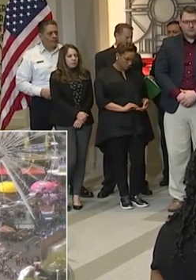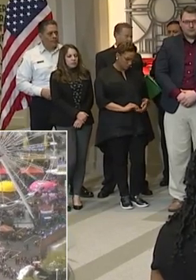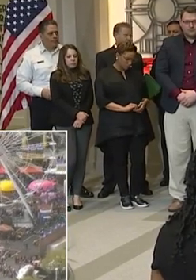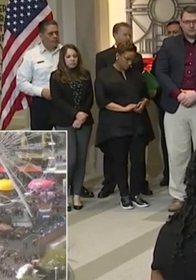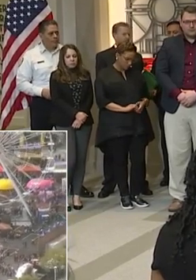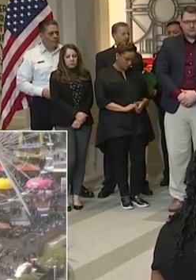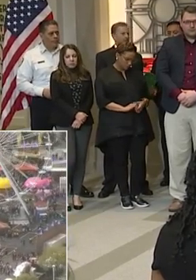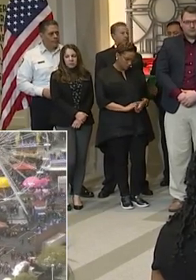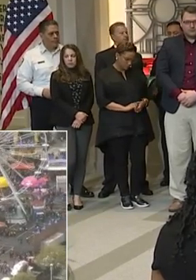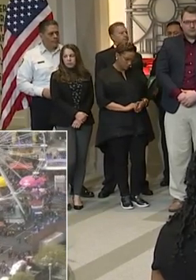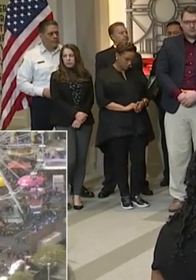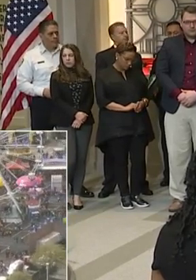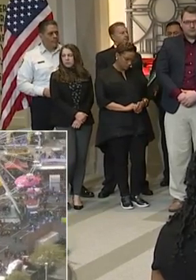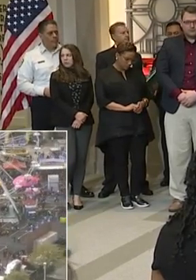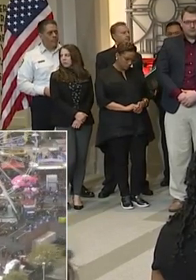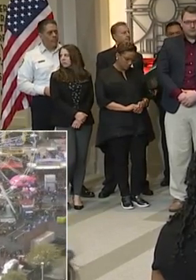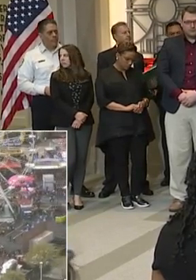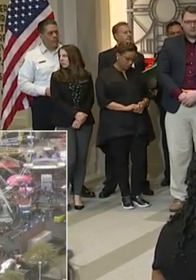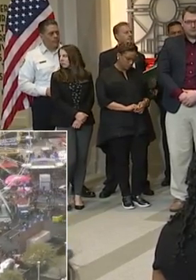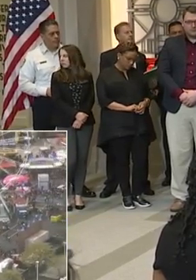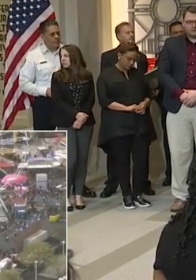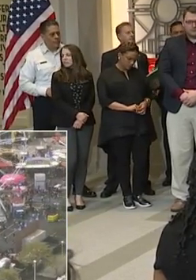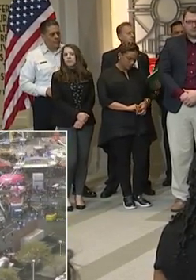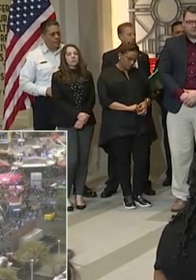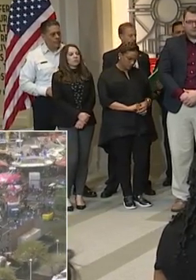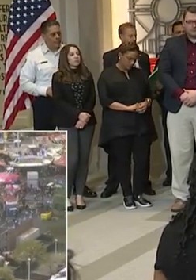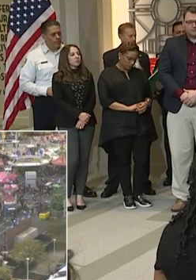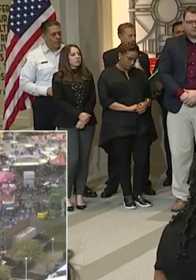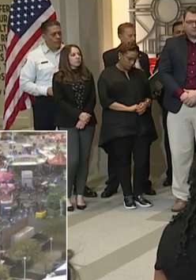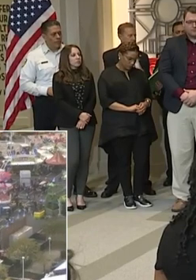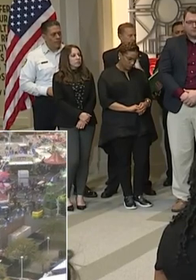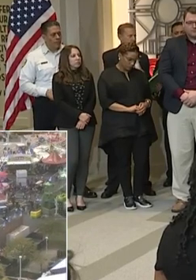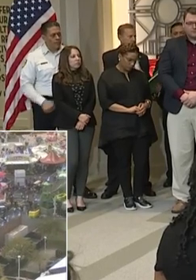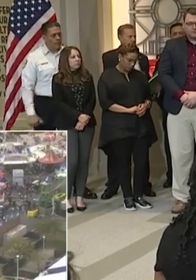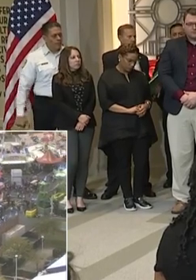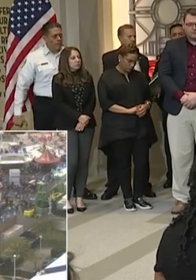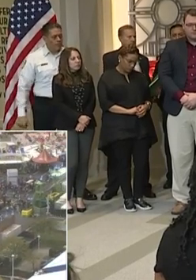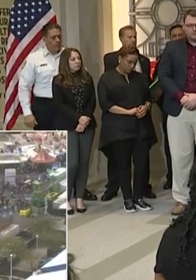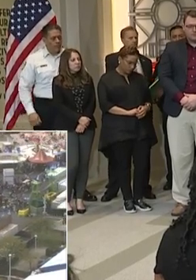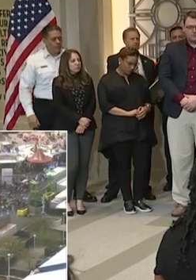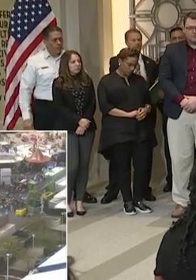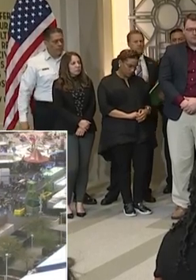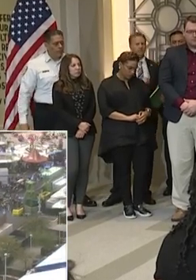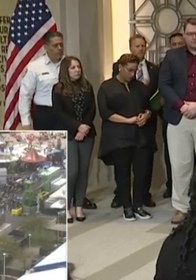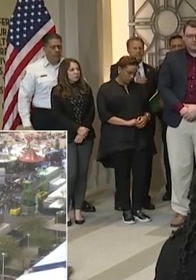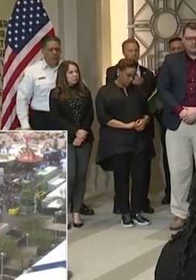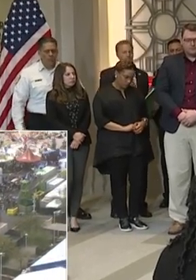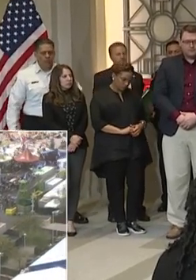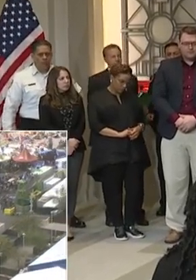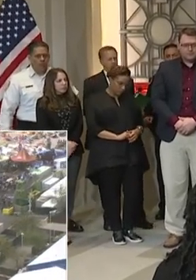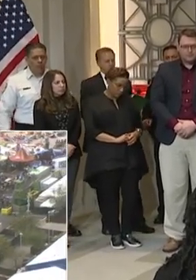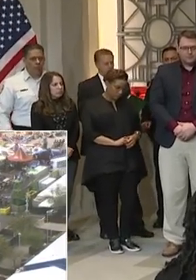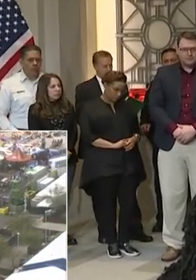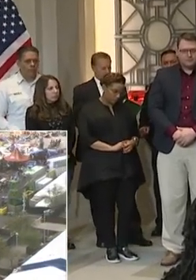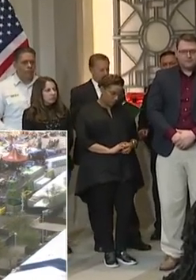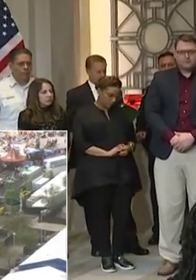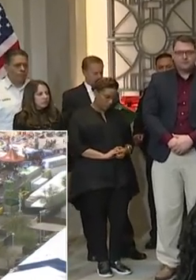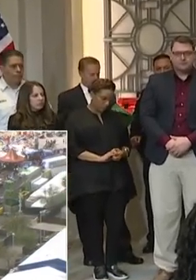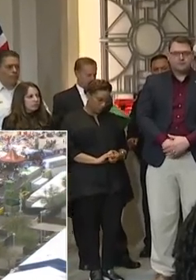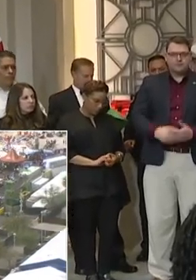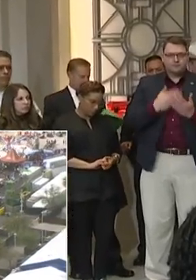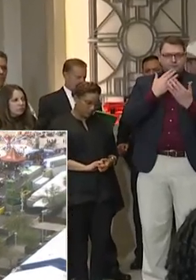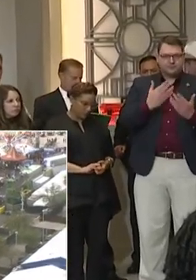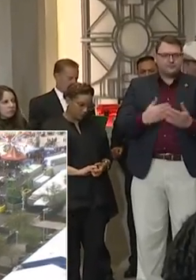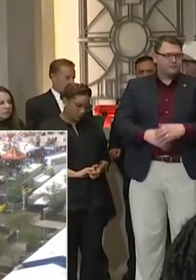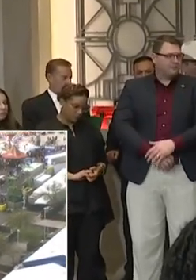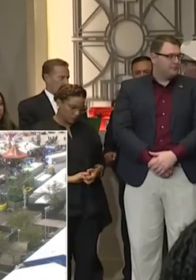a more concerning situation. And it is our responsibility now as community members to make sure you're washing your hands and to